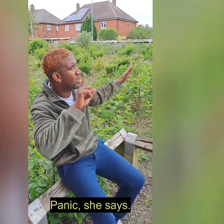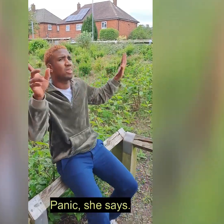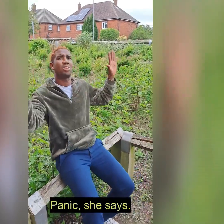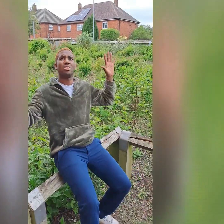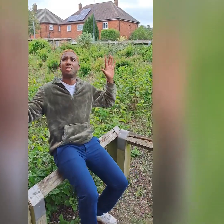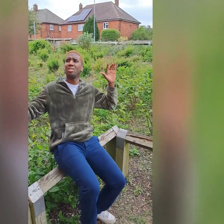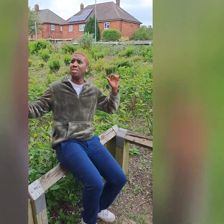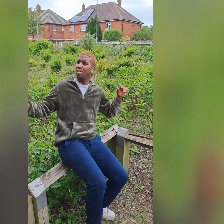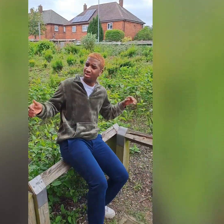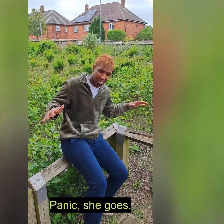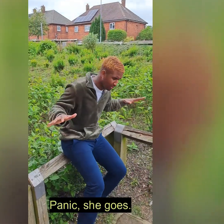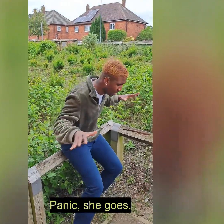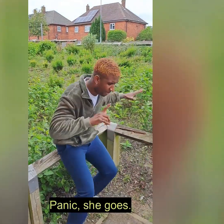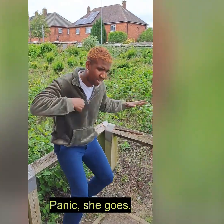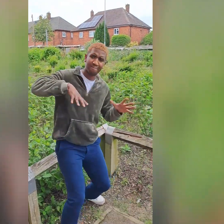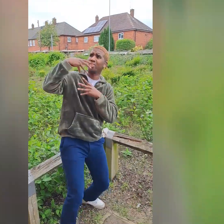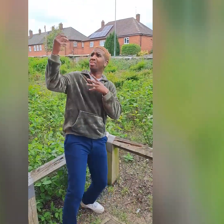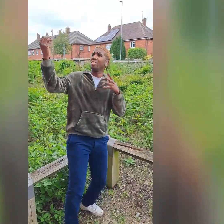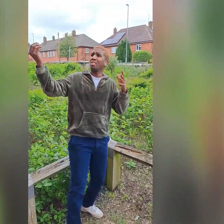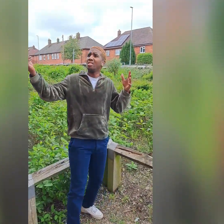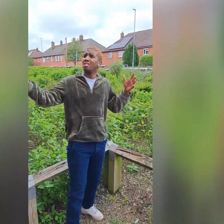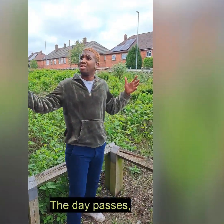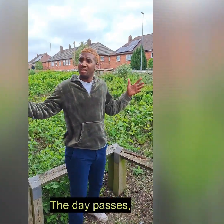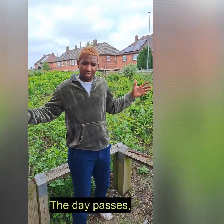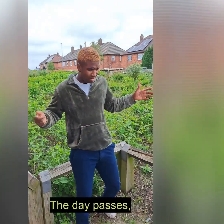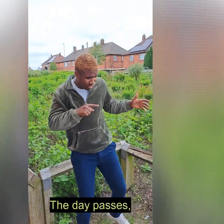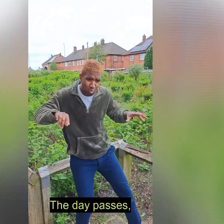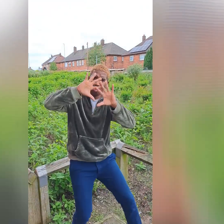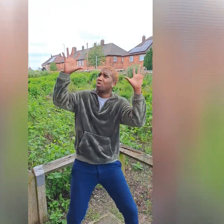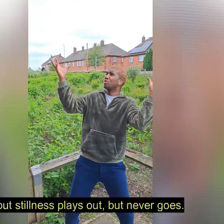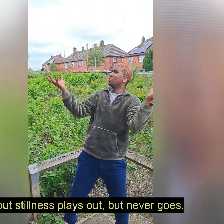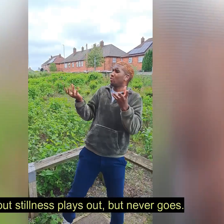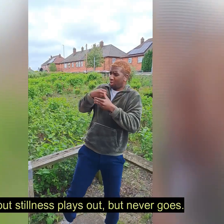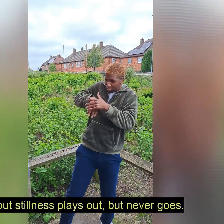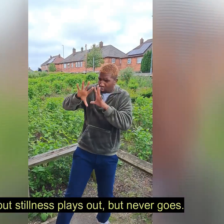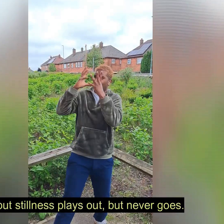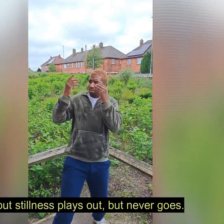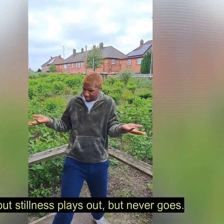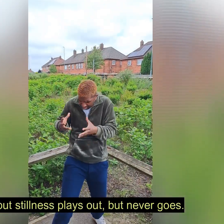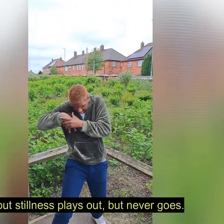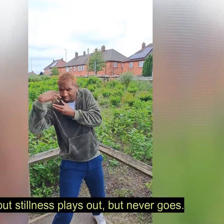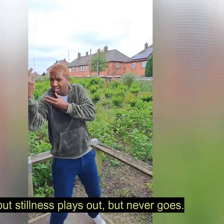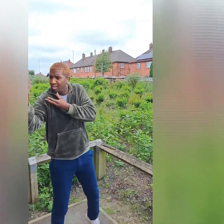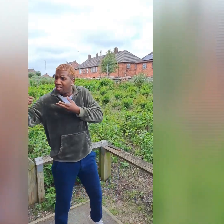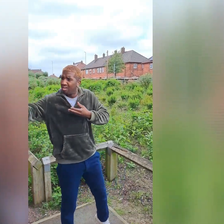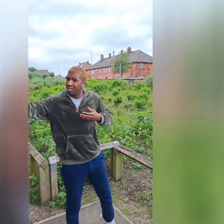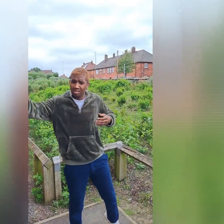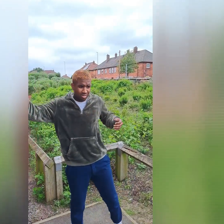Panic, she says. Panic, she goes. The day passes, but stillness plays out but never